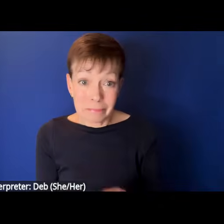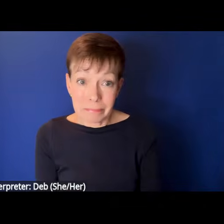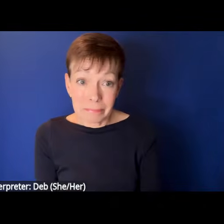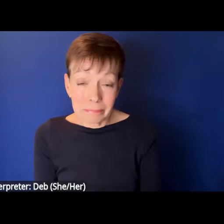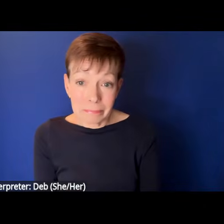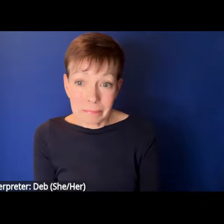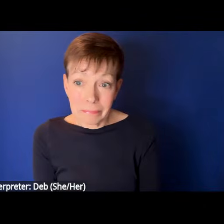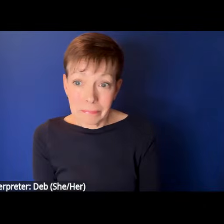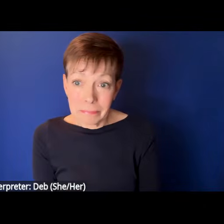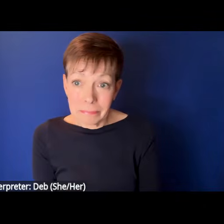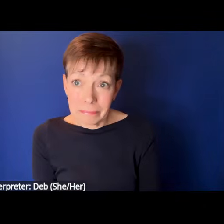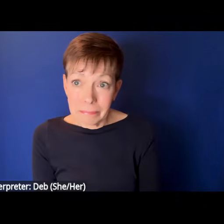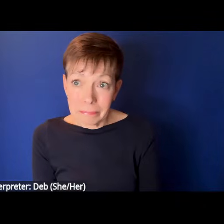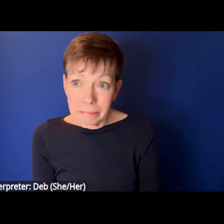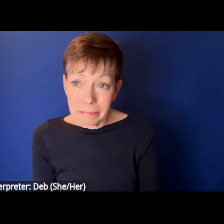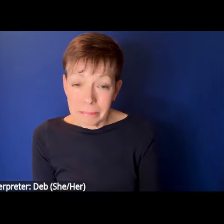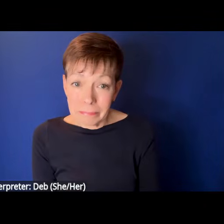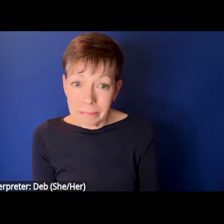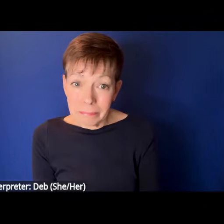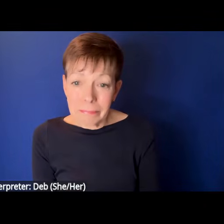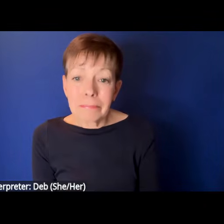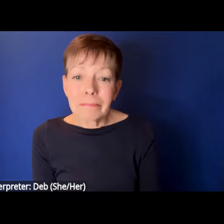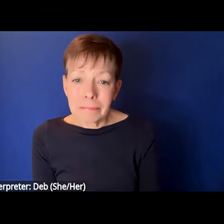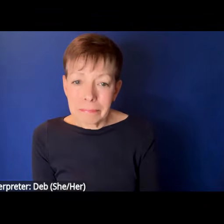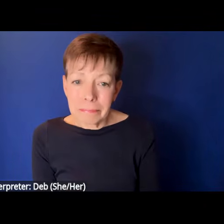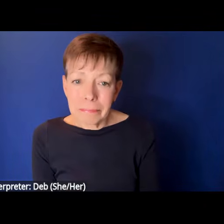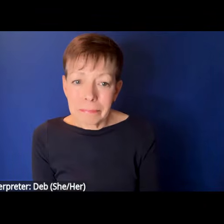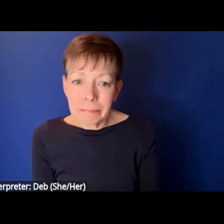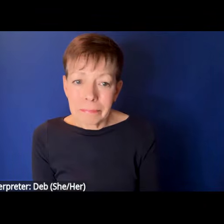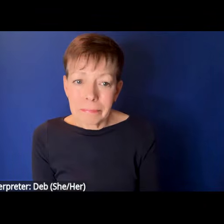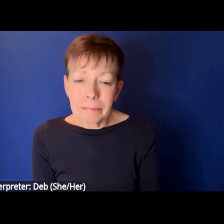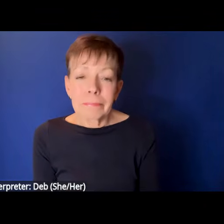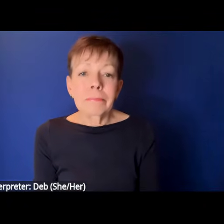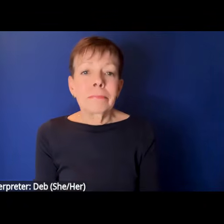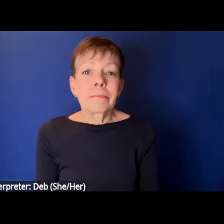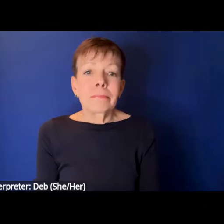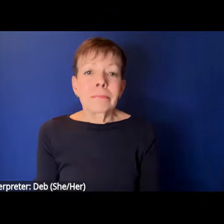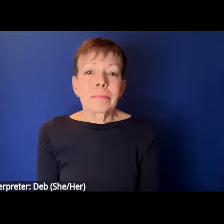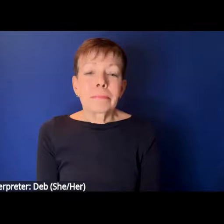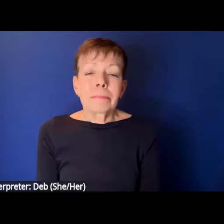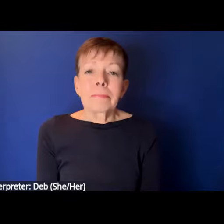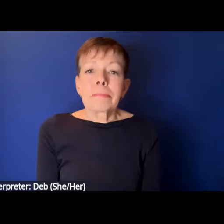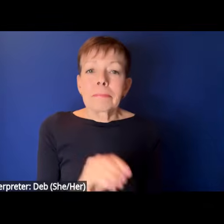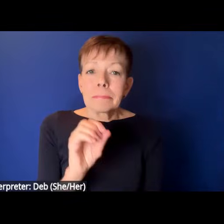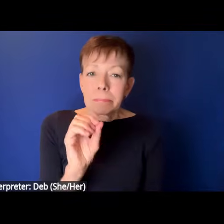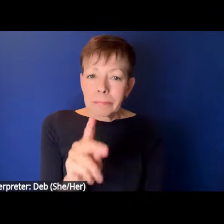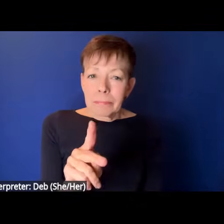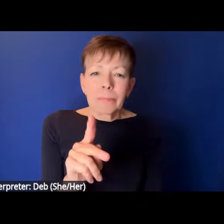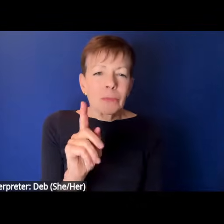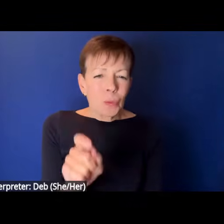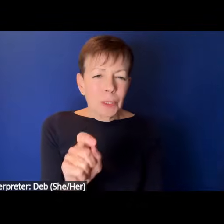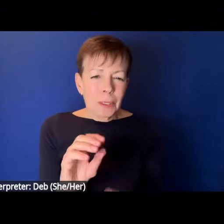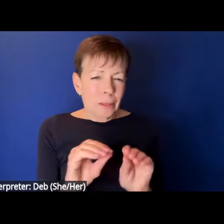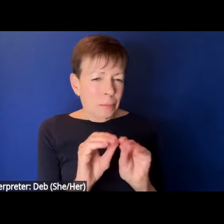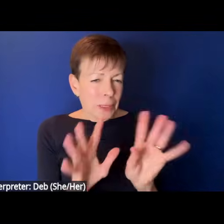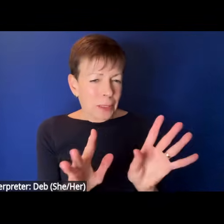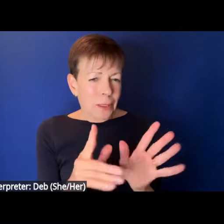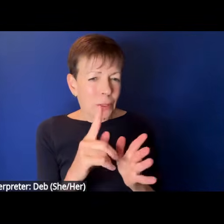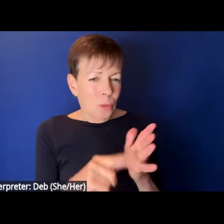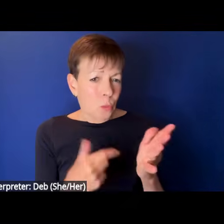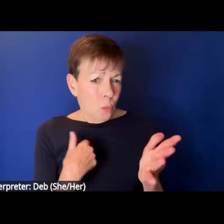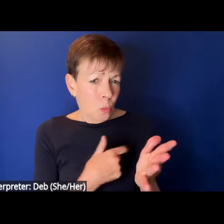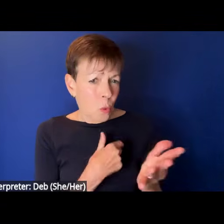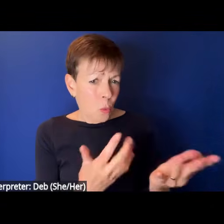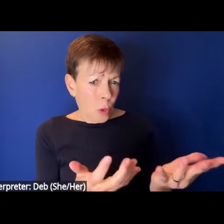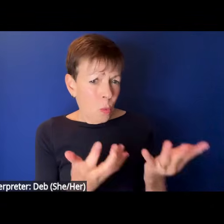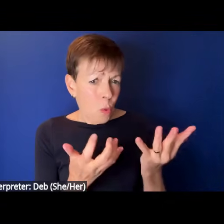item? Perhaps we want to consider giving some direction so that it's clear what it is we're asking for.